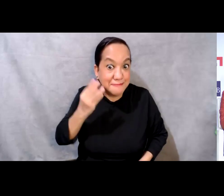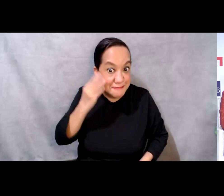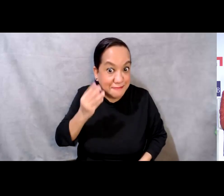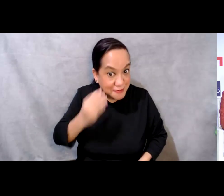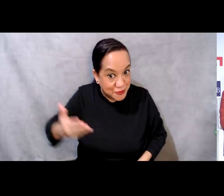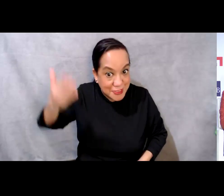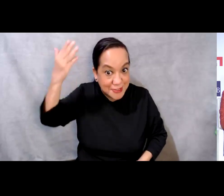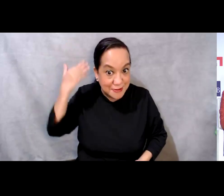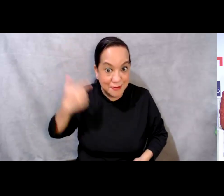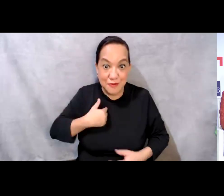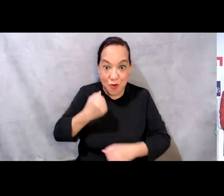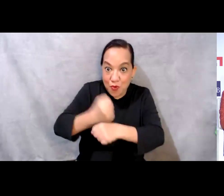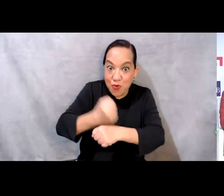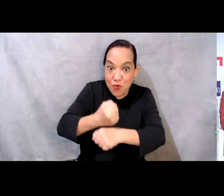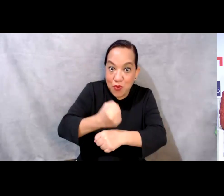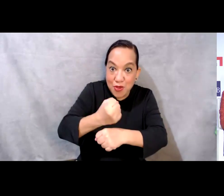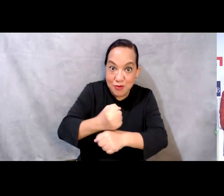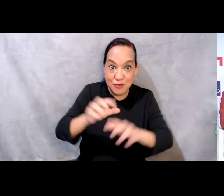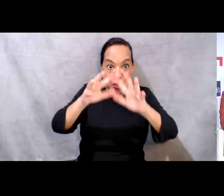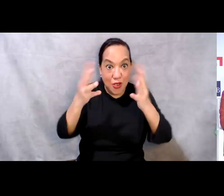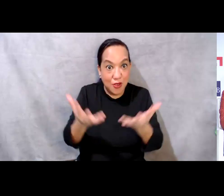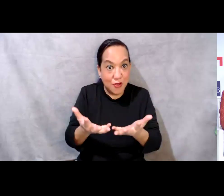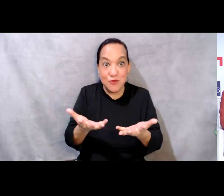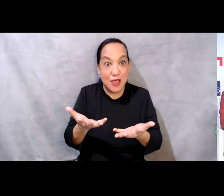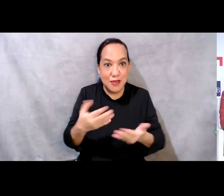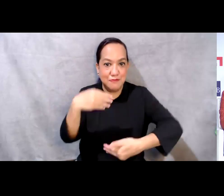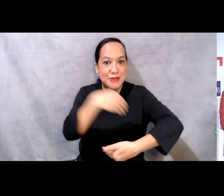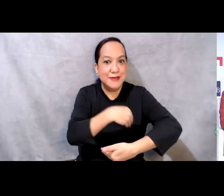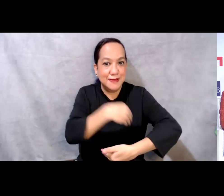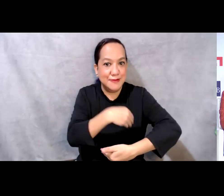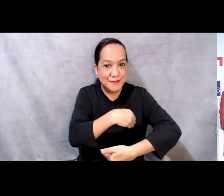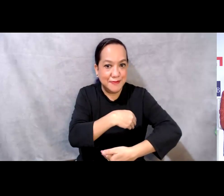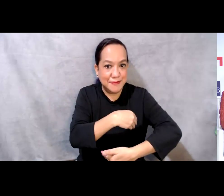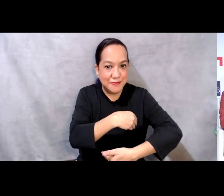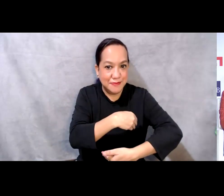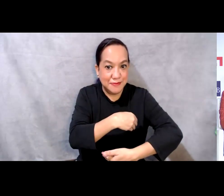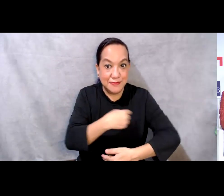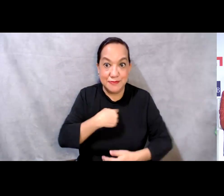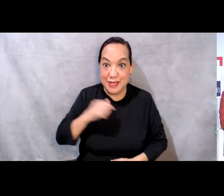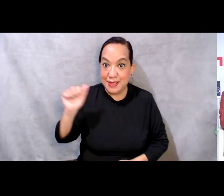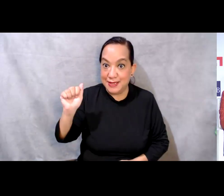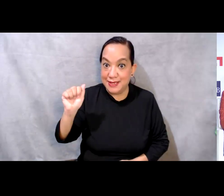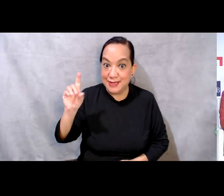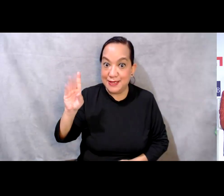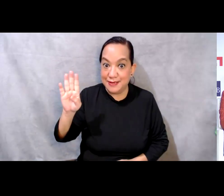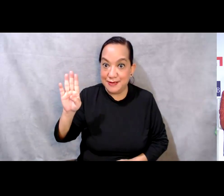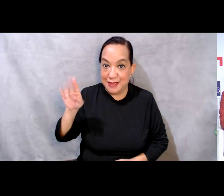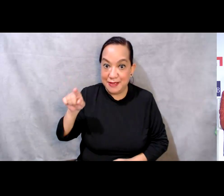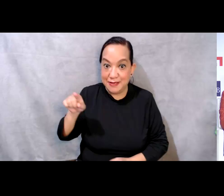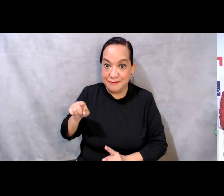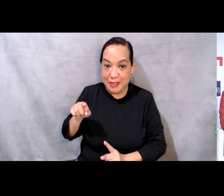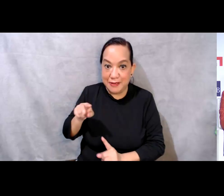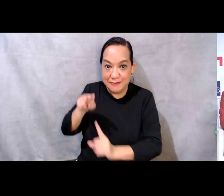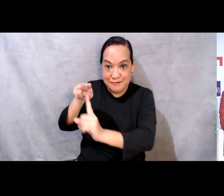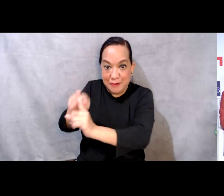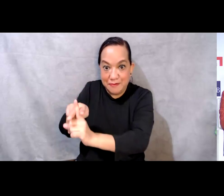I'm so new in the ADB AM. I don't have too many examples